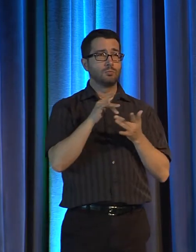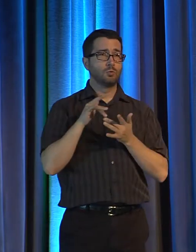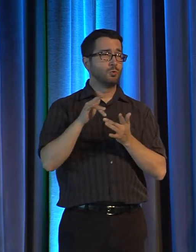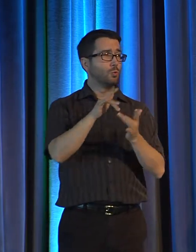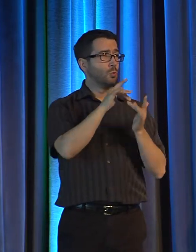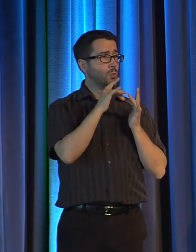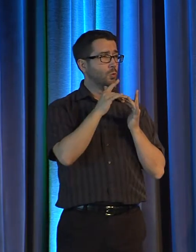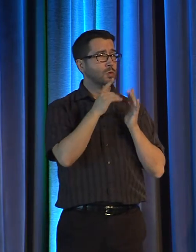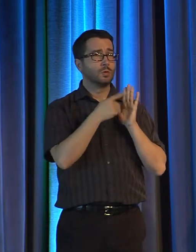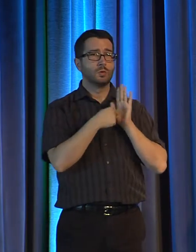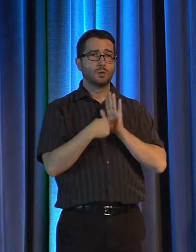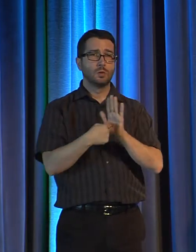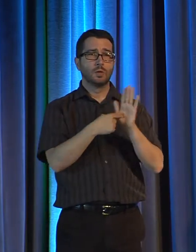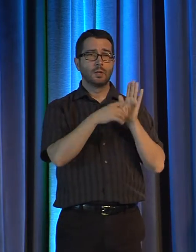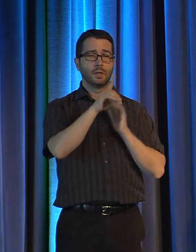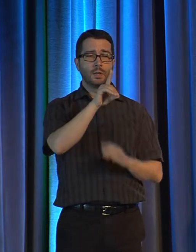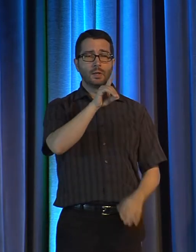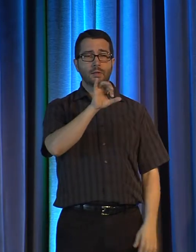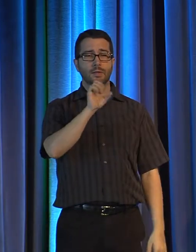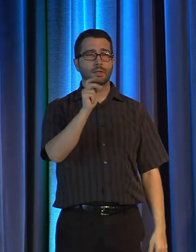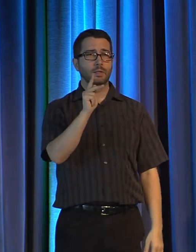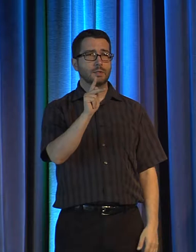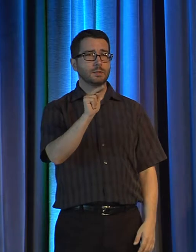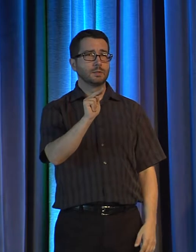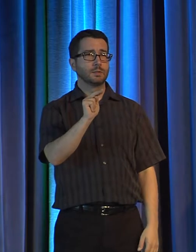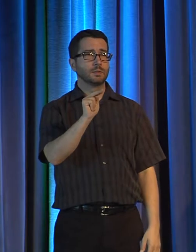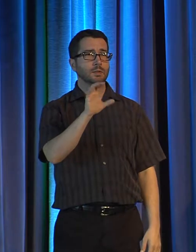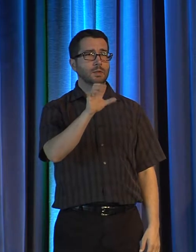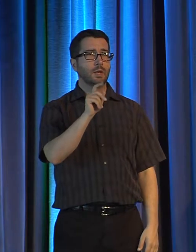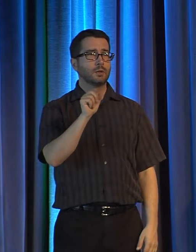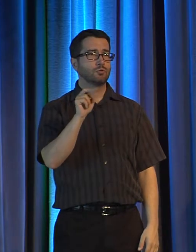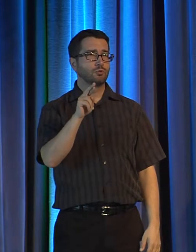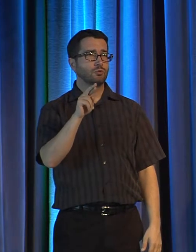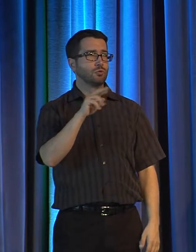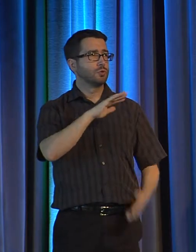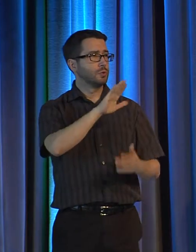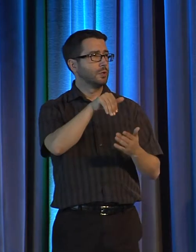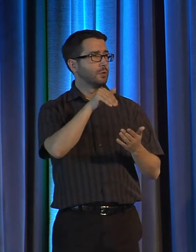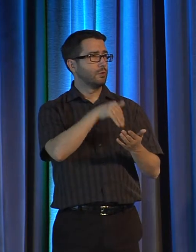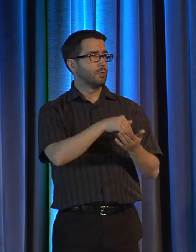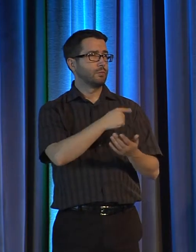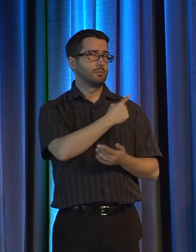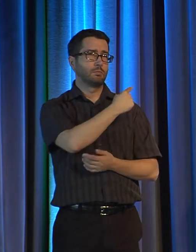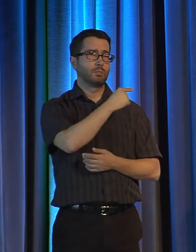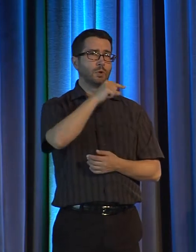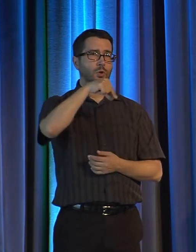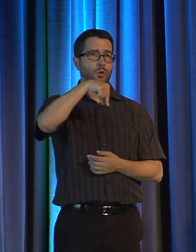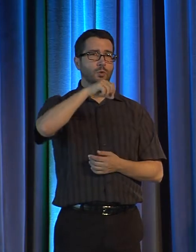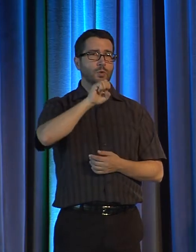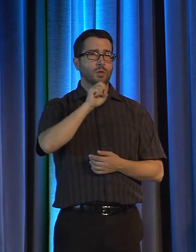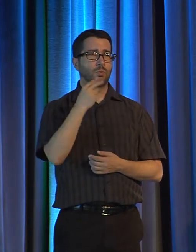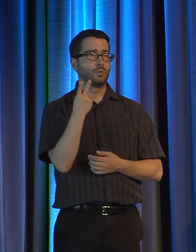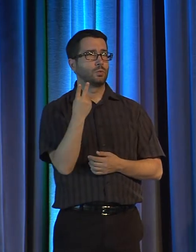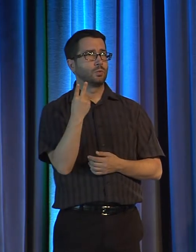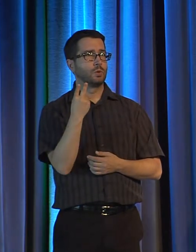morning at the Dixon Cancer Center of the QE2. Phenomenal world-class